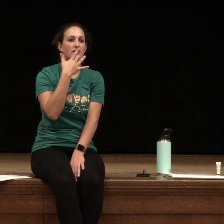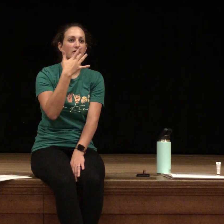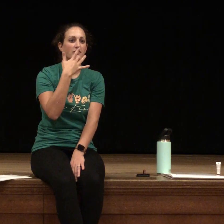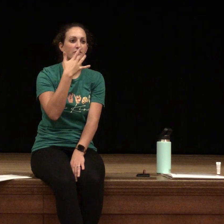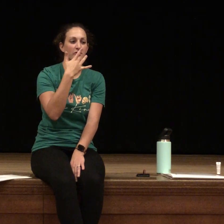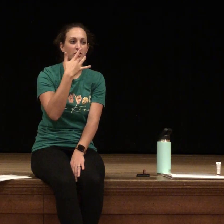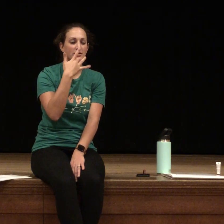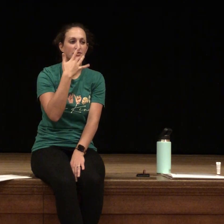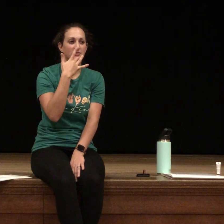favorite.